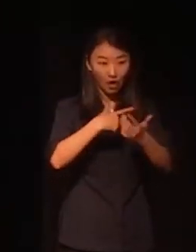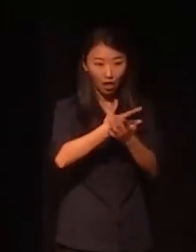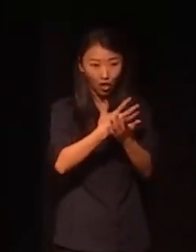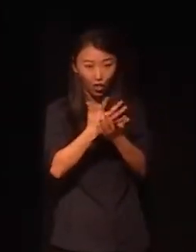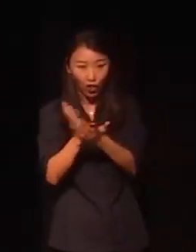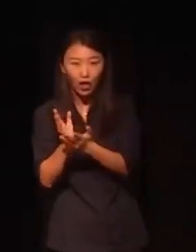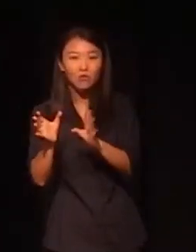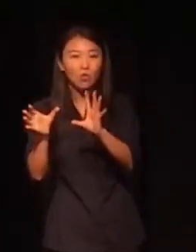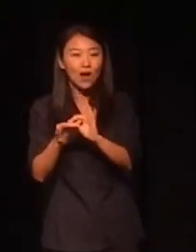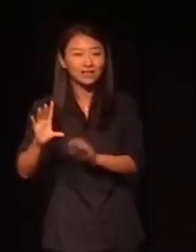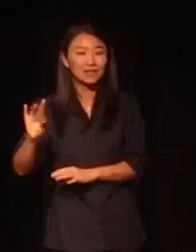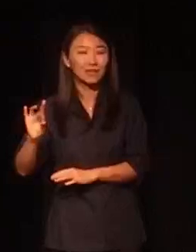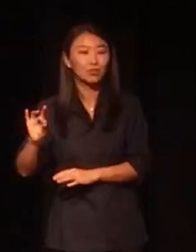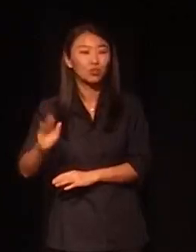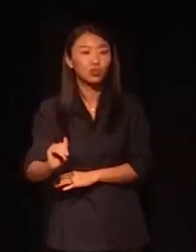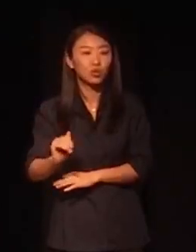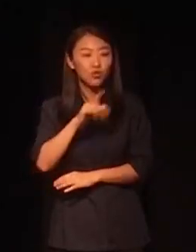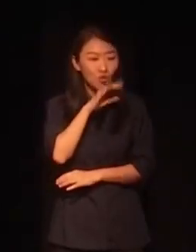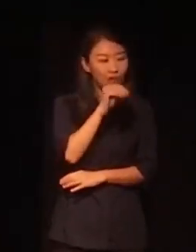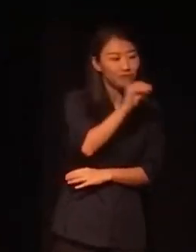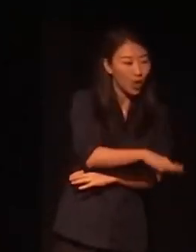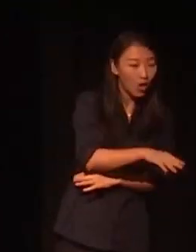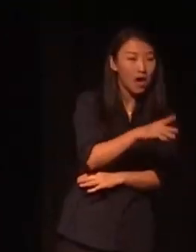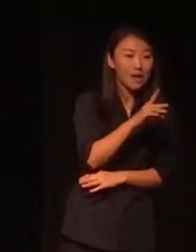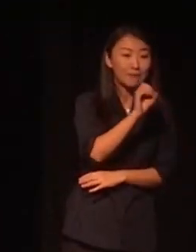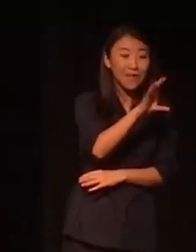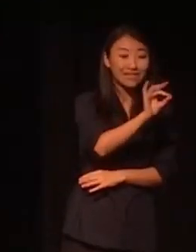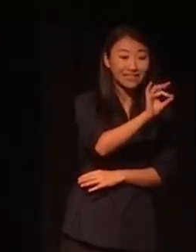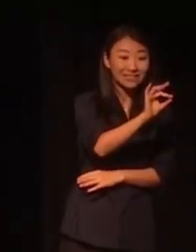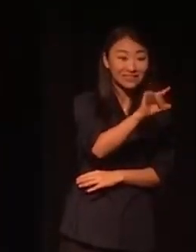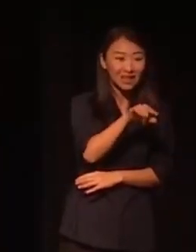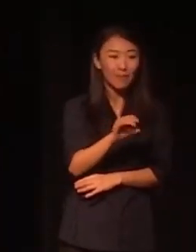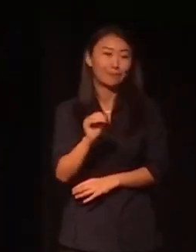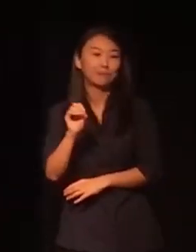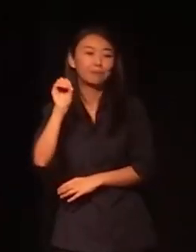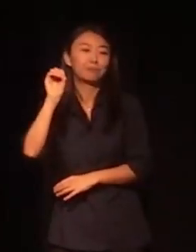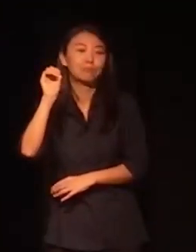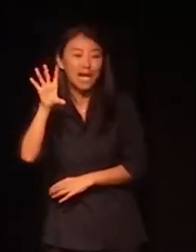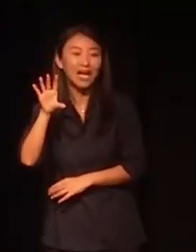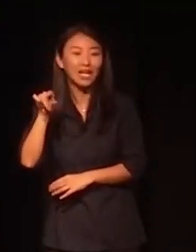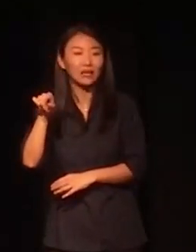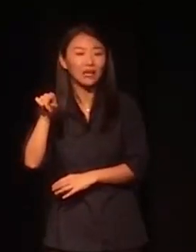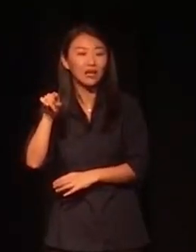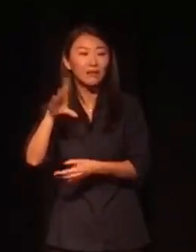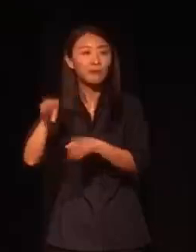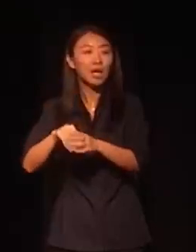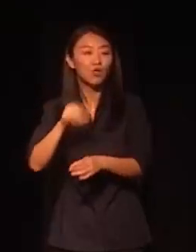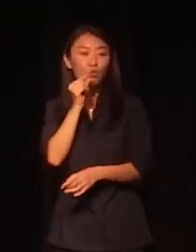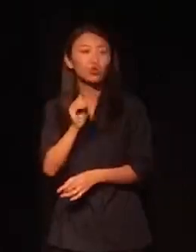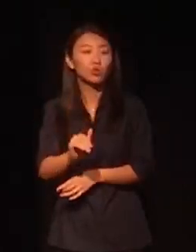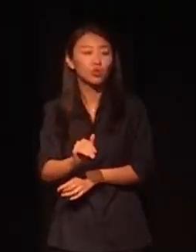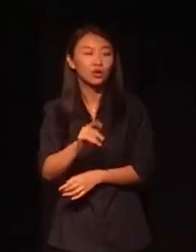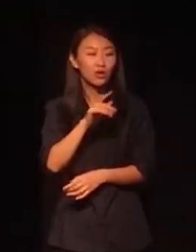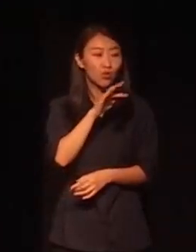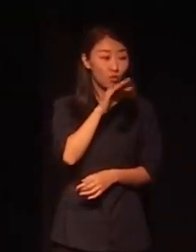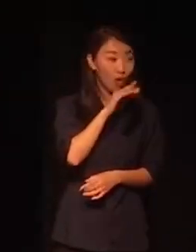with sauce. If you put in white sauce, that is bai hui. If you put in